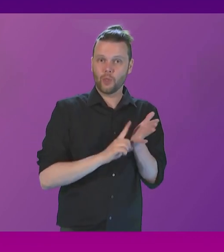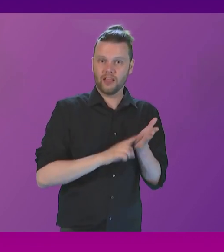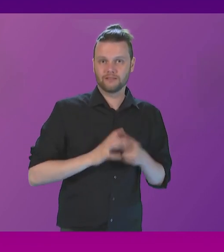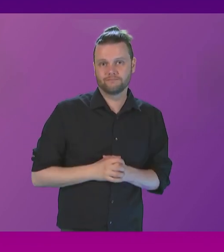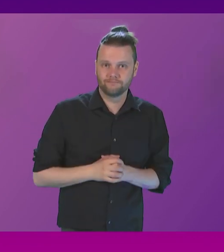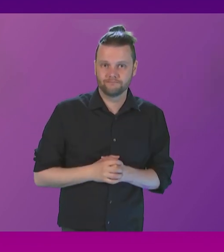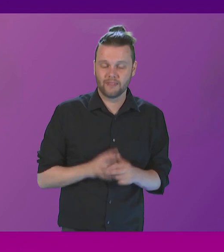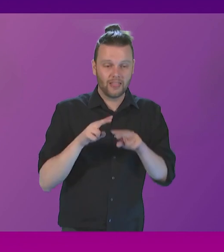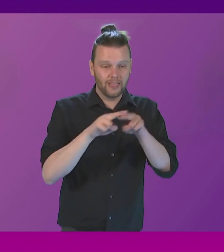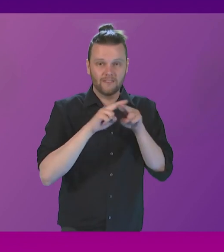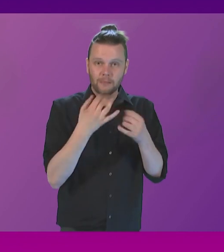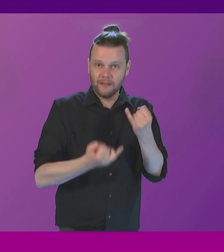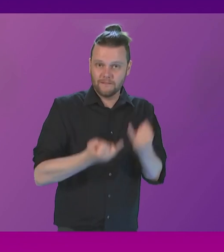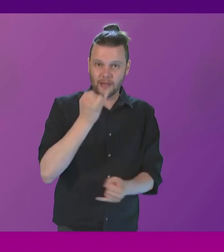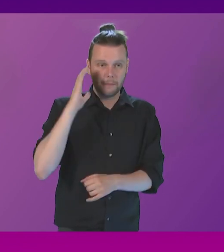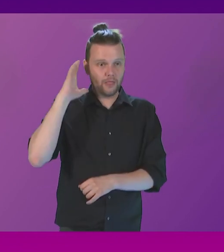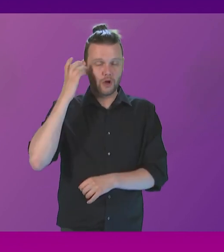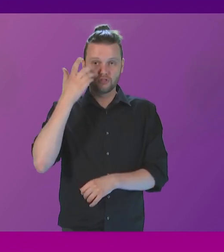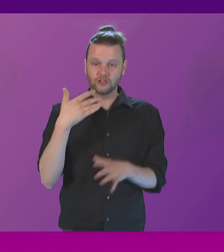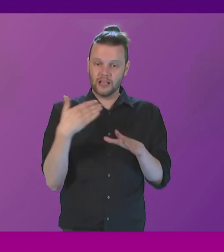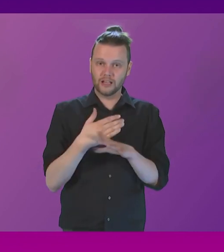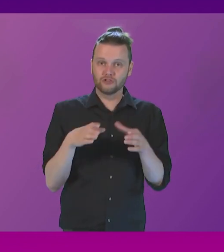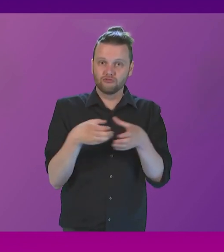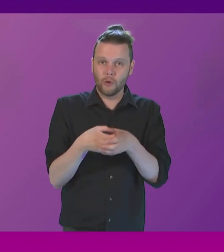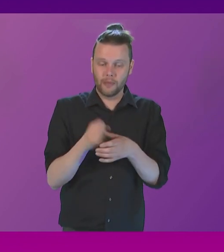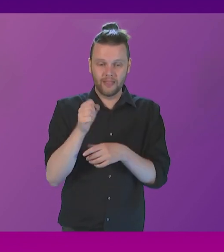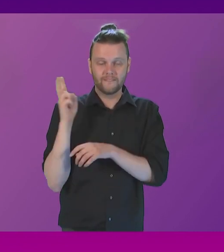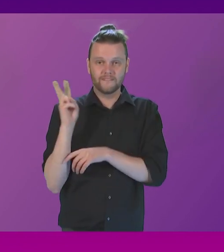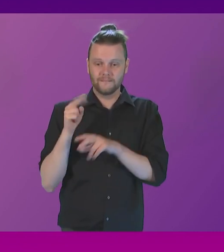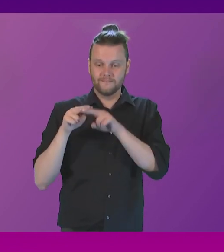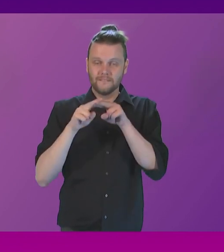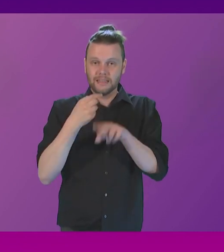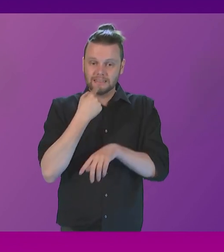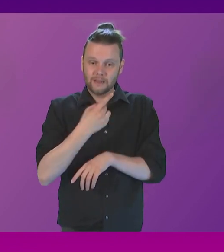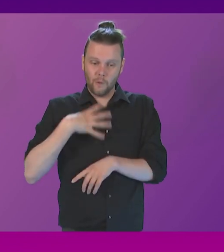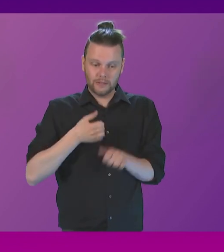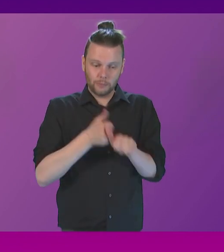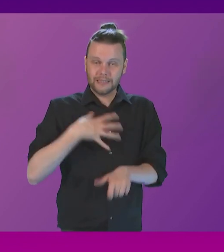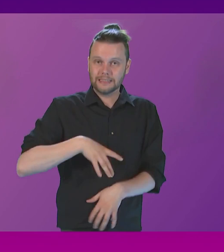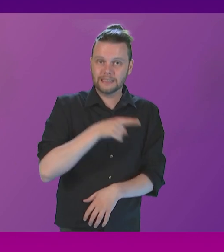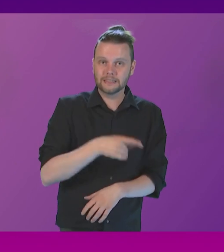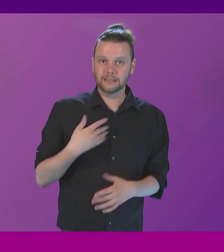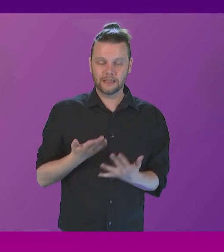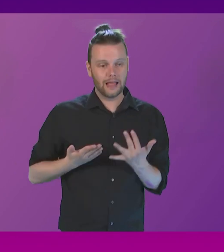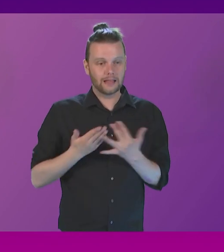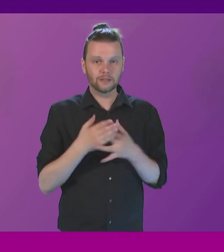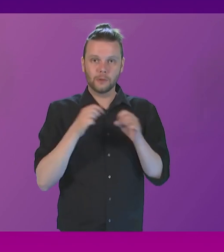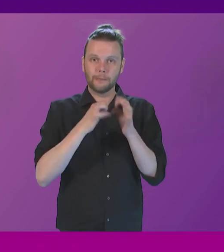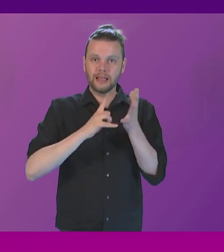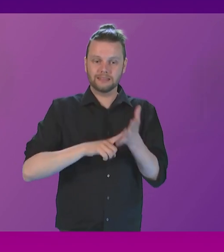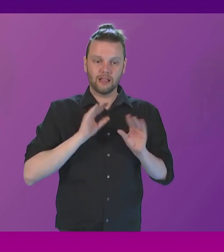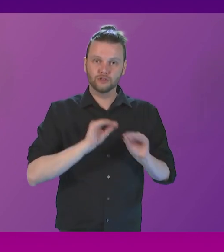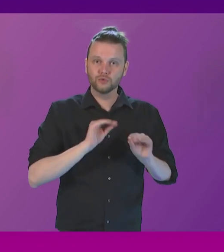families failed by Lothian Audiology Action Group have outlined areas where support is needed, including access to BSL